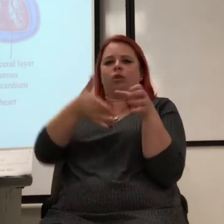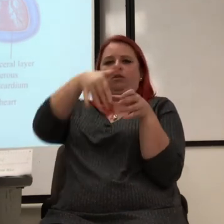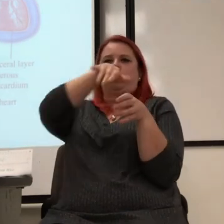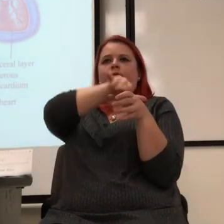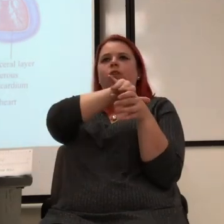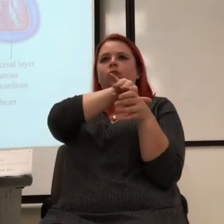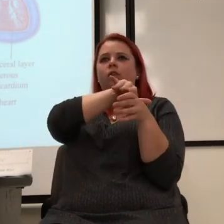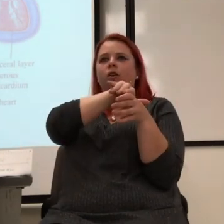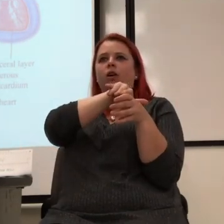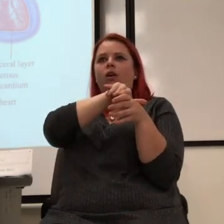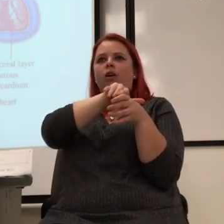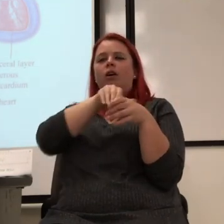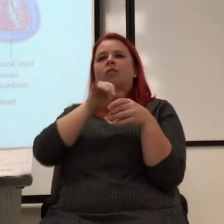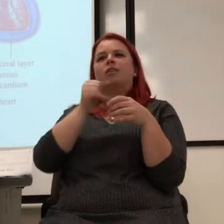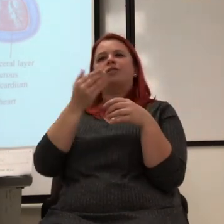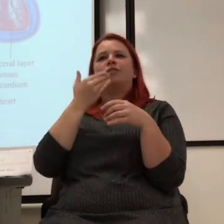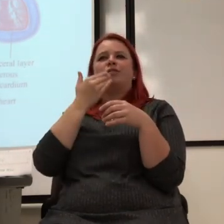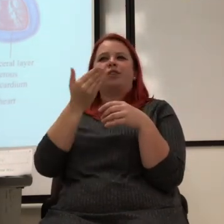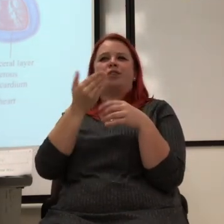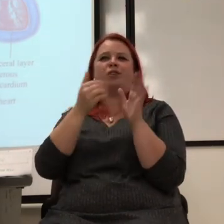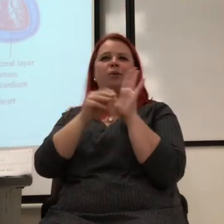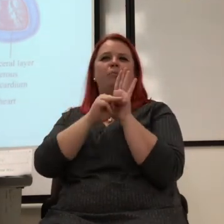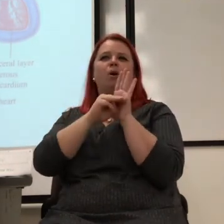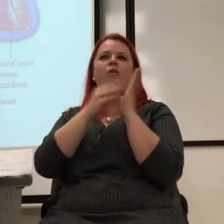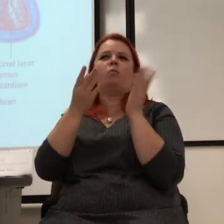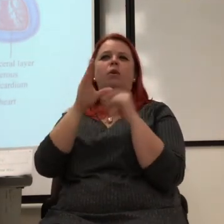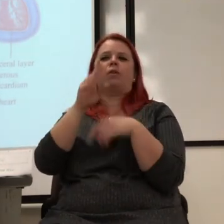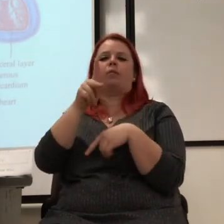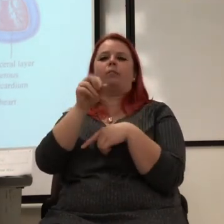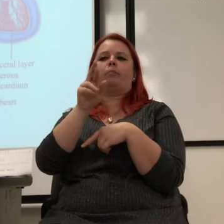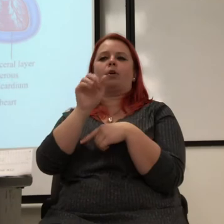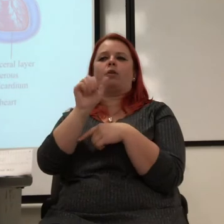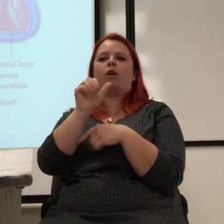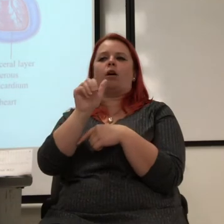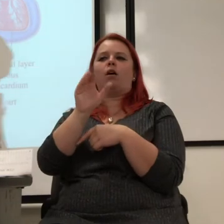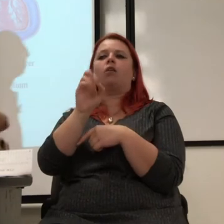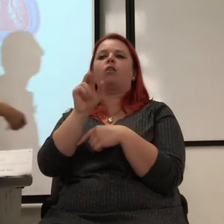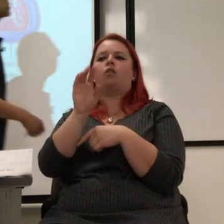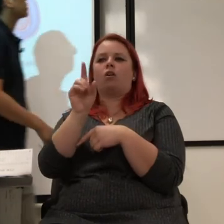And that's a good model of what the pericardium is. Okay.